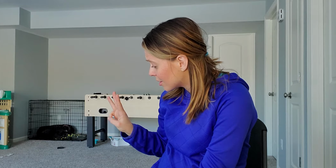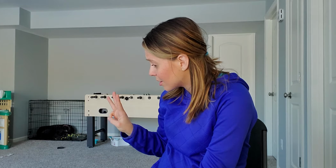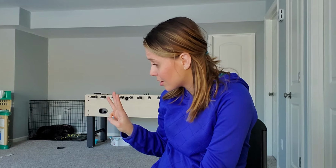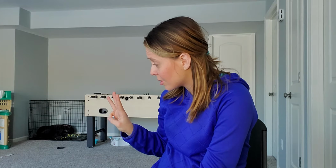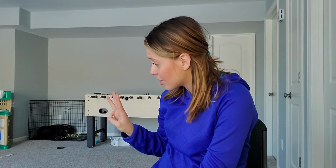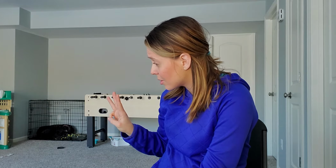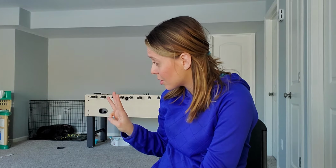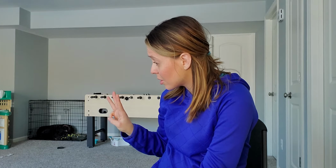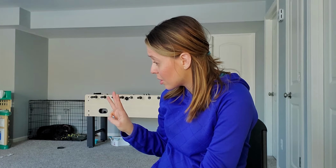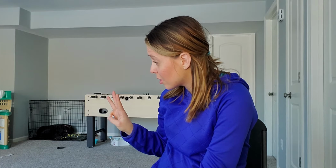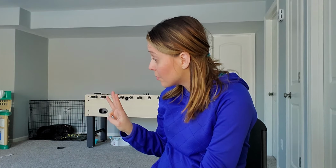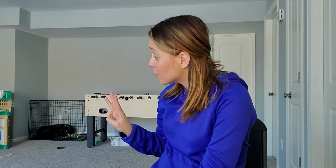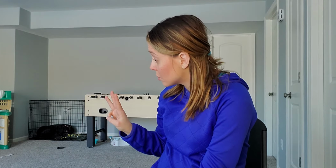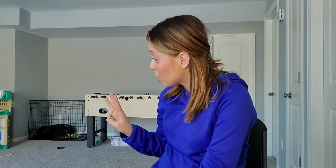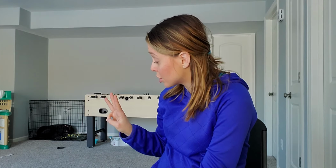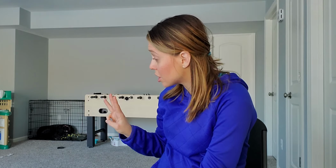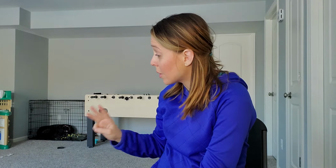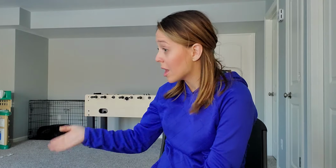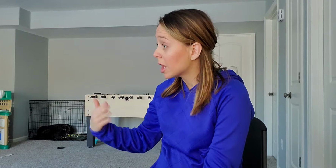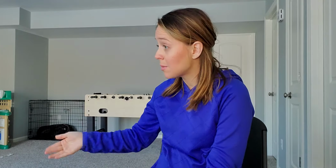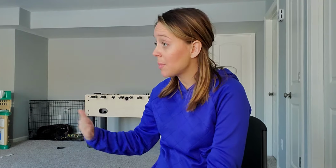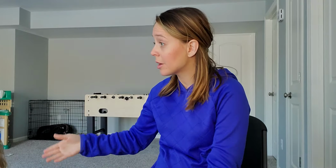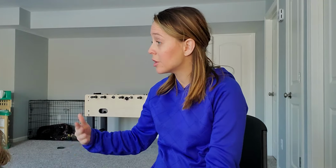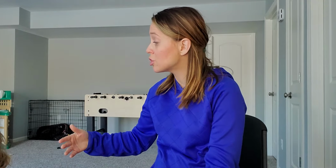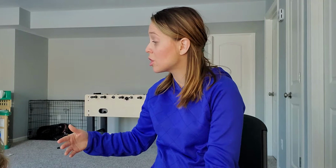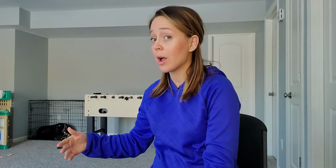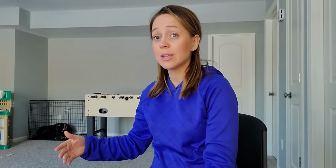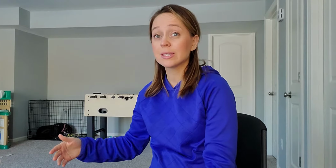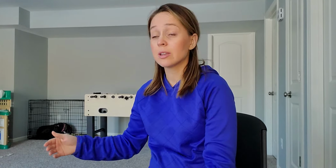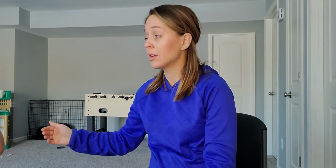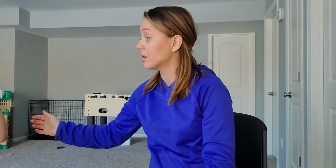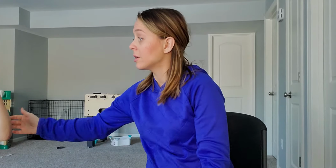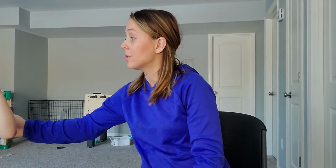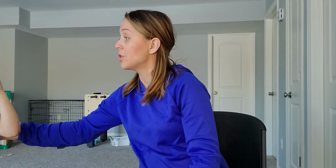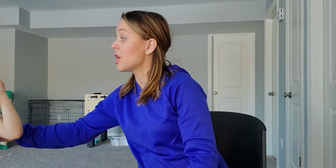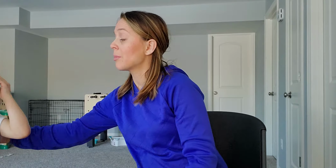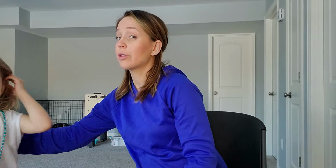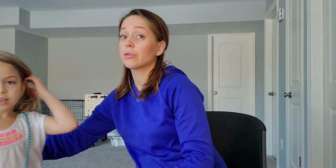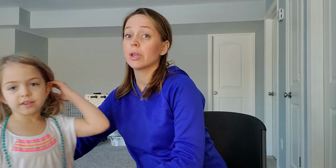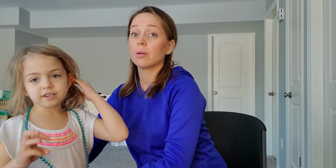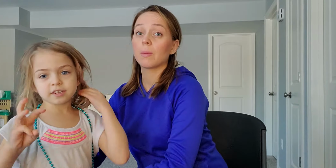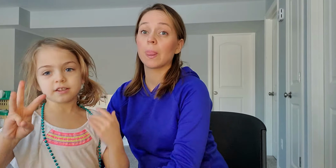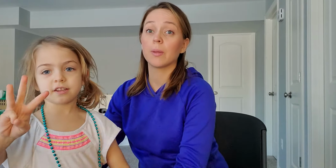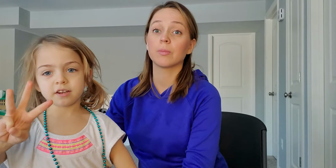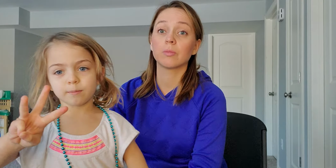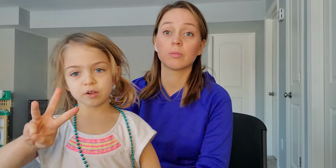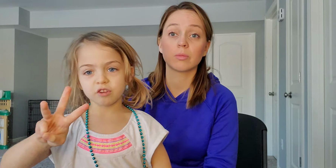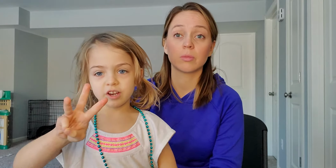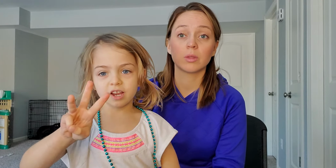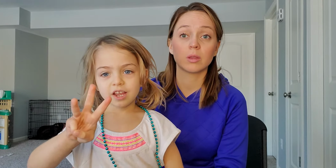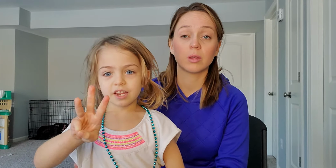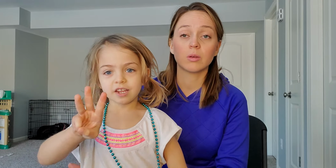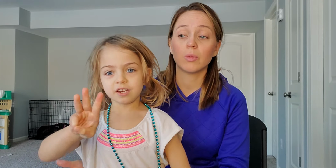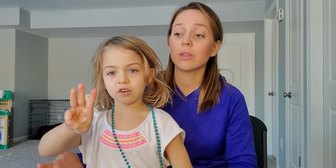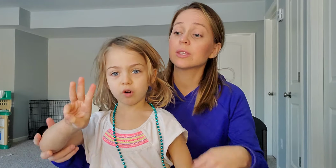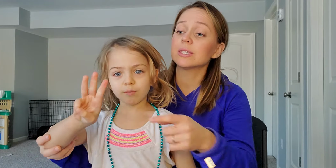I show them the number three? You want to? Okay, come up here and show us in sign language, the number three. This is the number three in normal. Wait, this is the